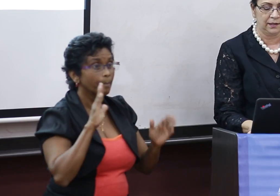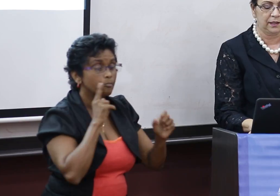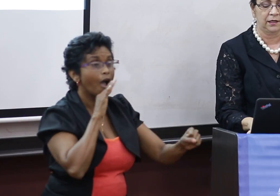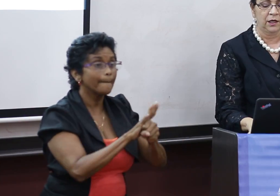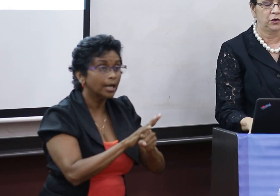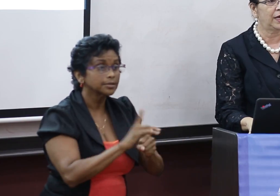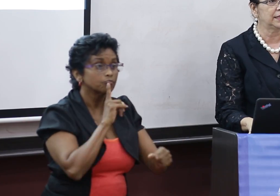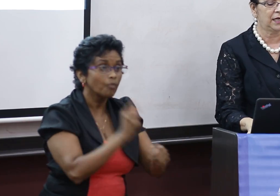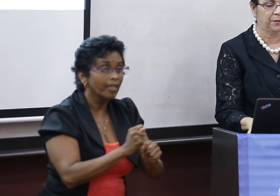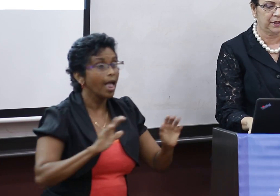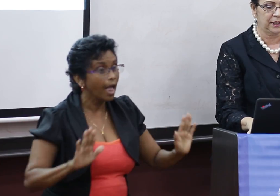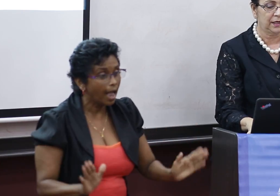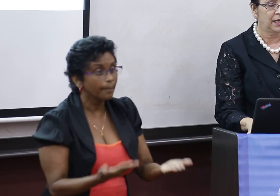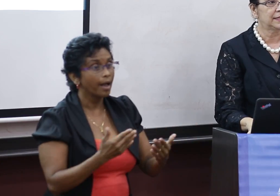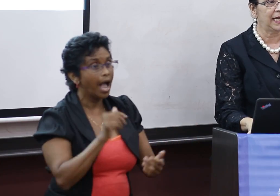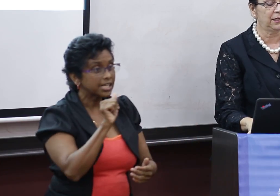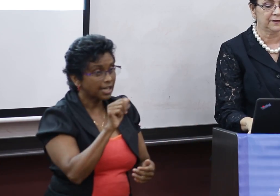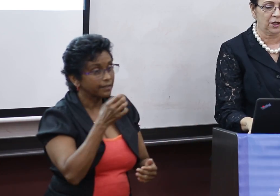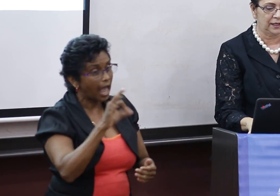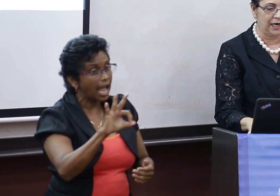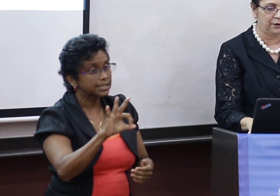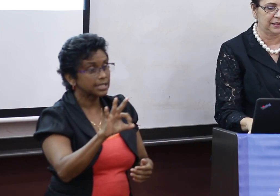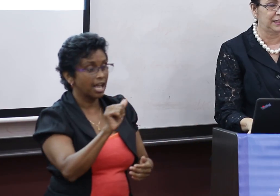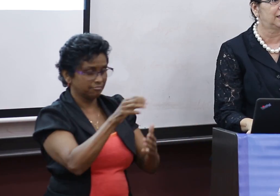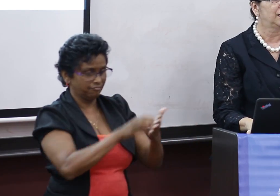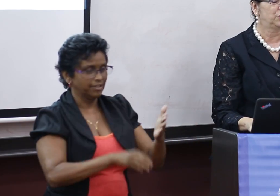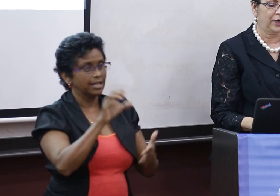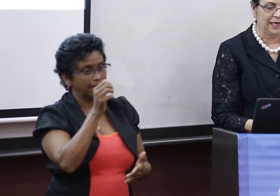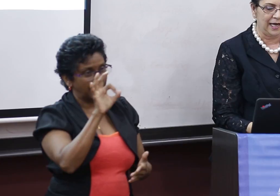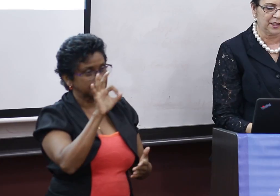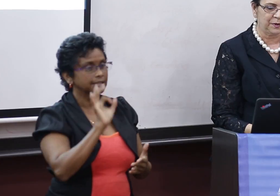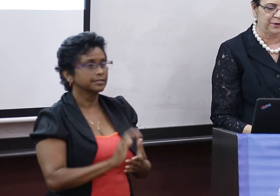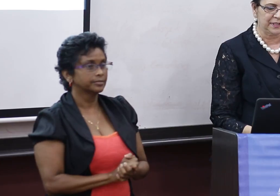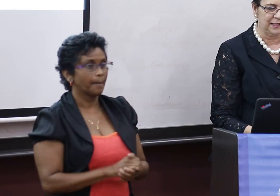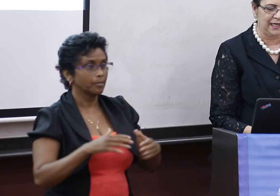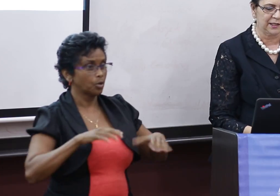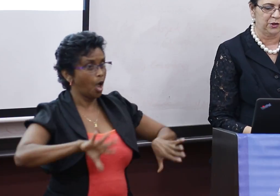articles in the UNCRPD. Sign of solidarity.